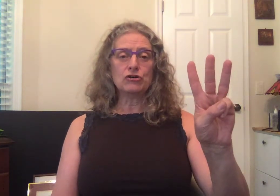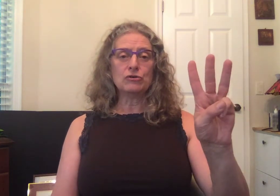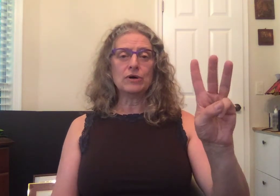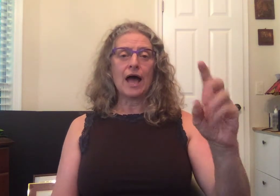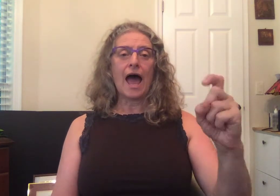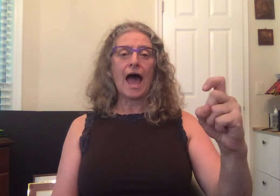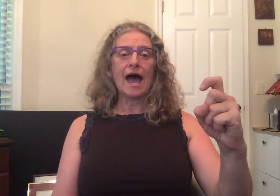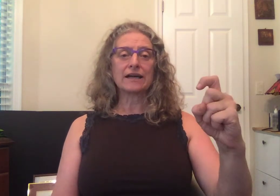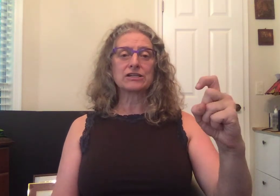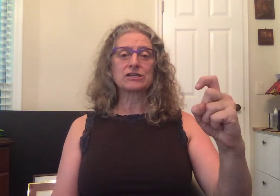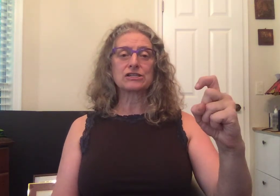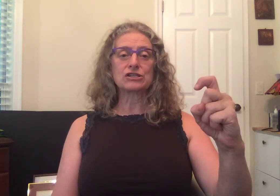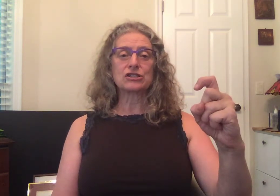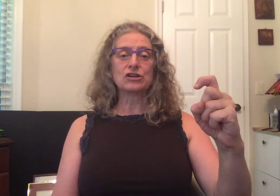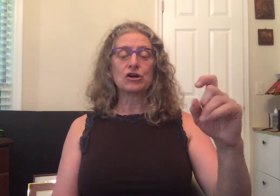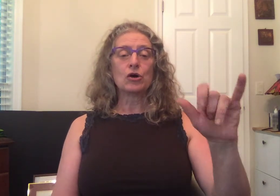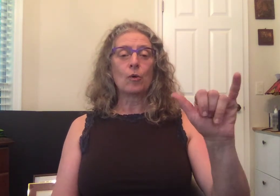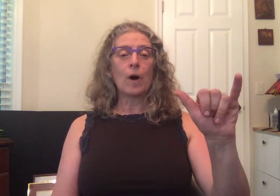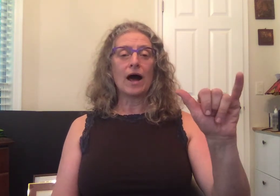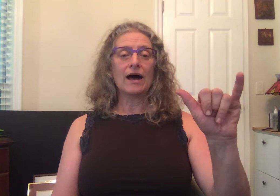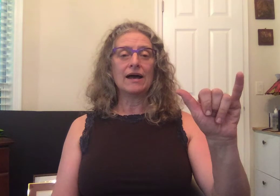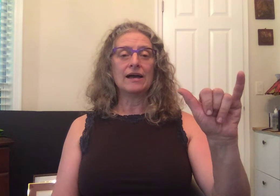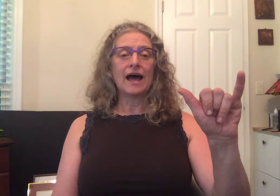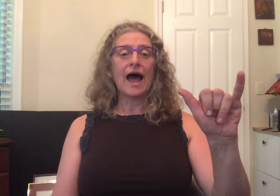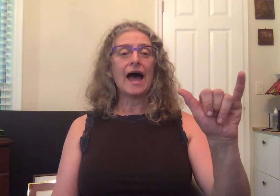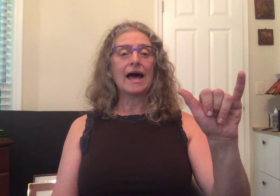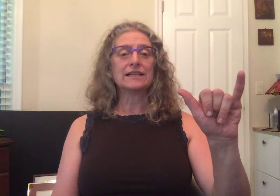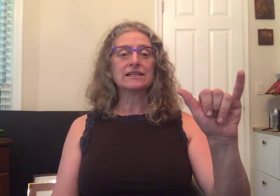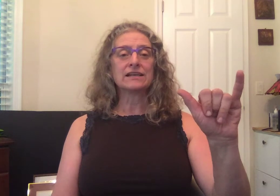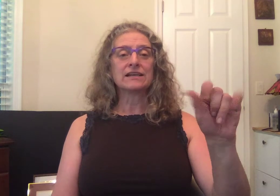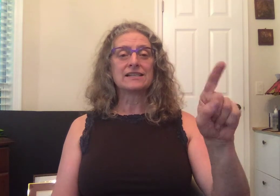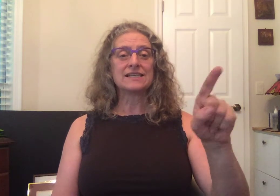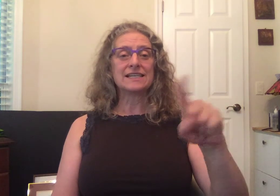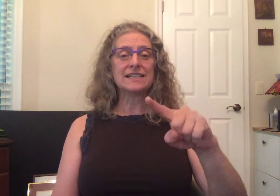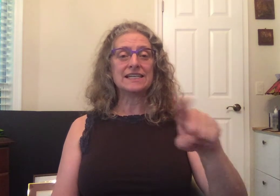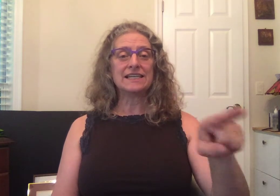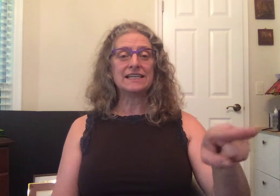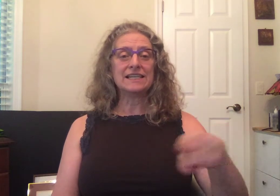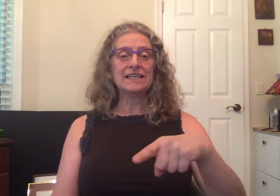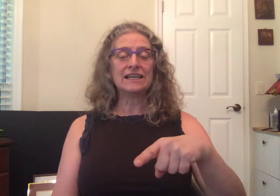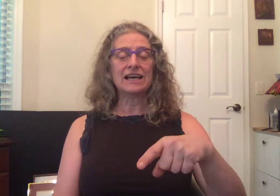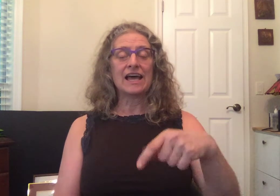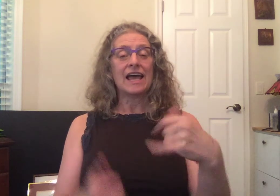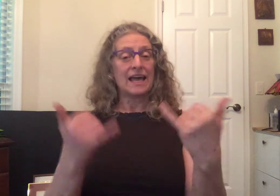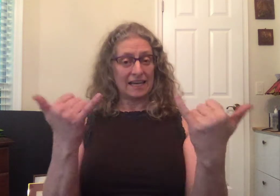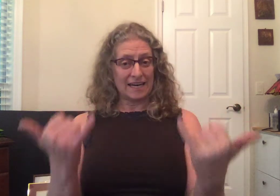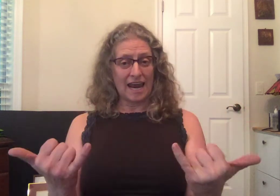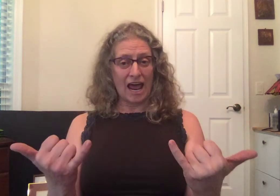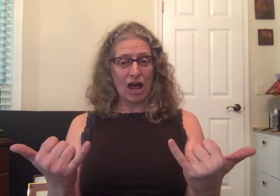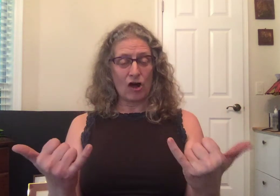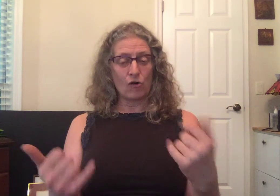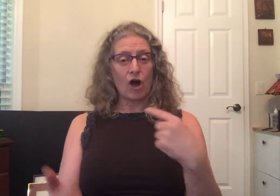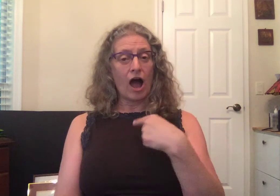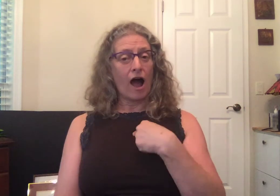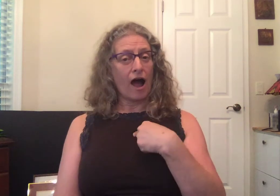W, X, Y, and Z. Now